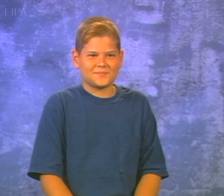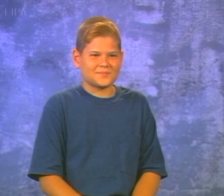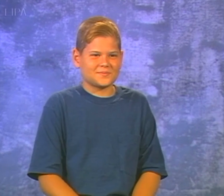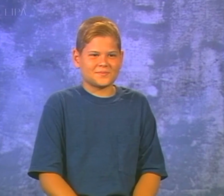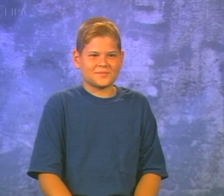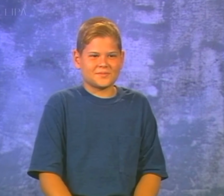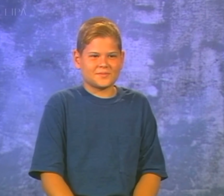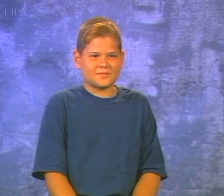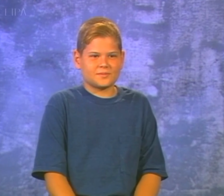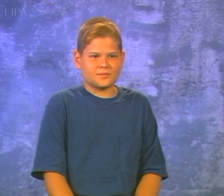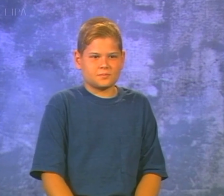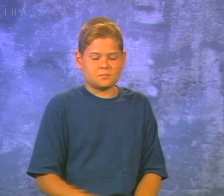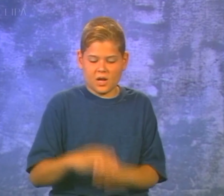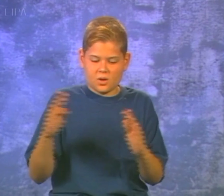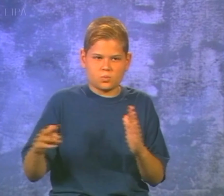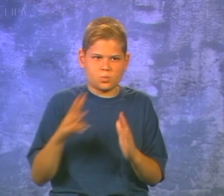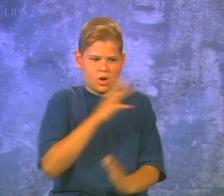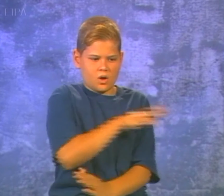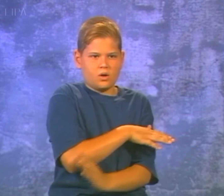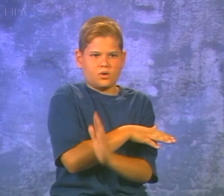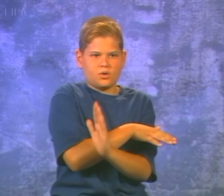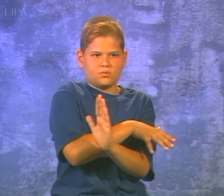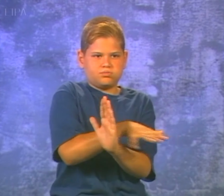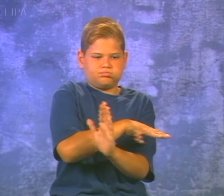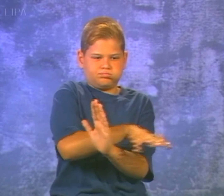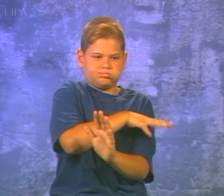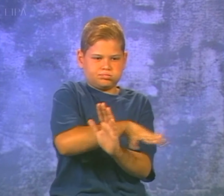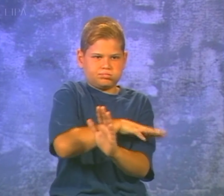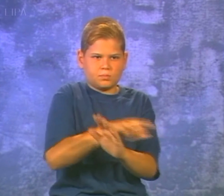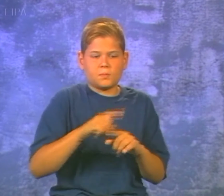So when we finally finished our work, we had to, like, wade through the water.